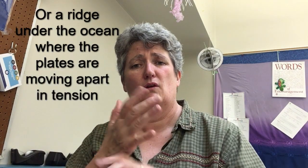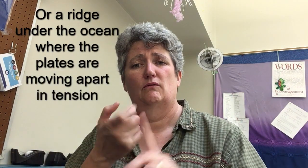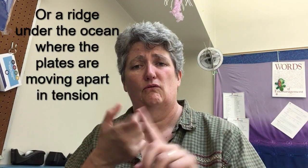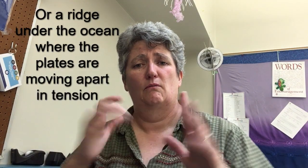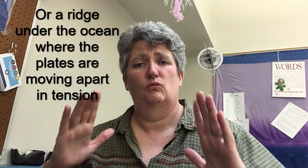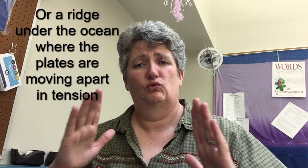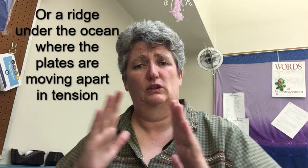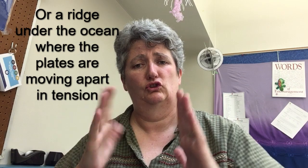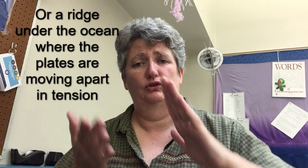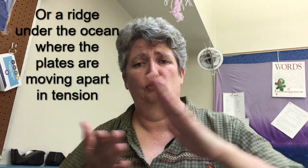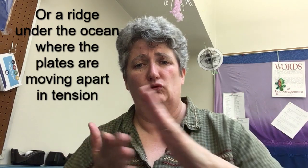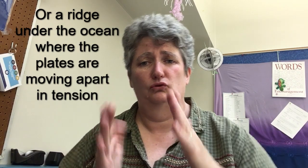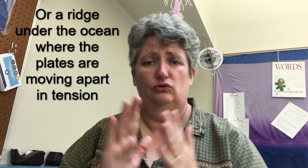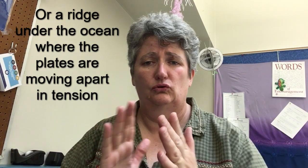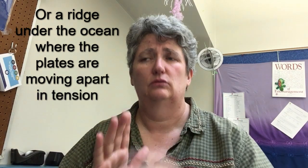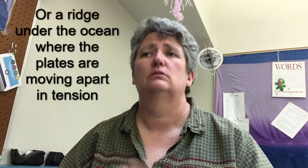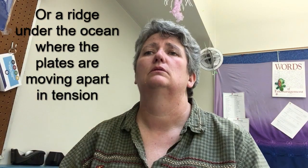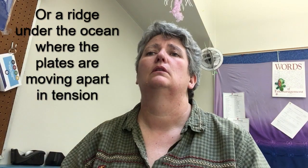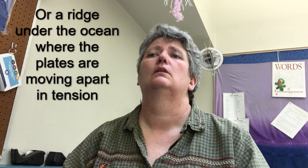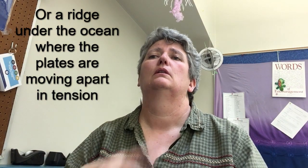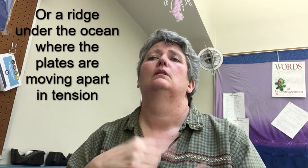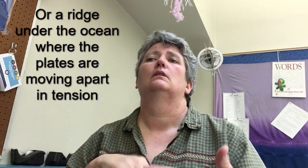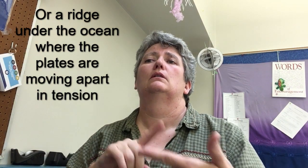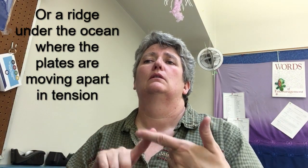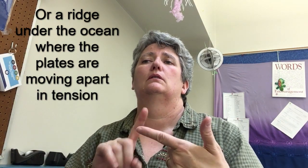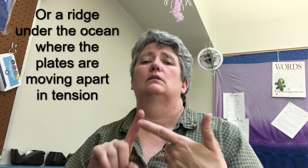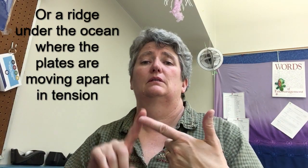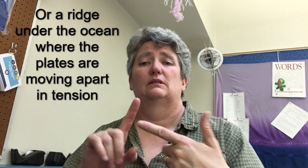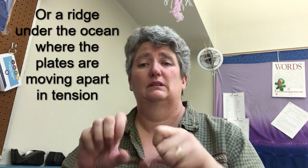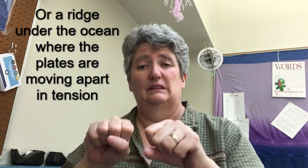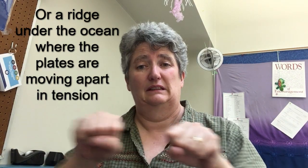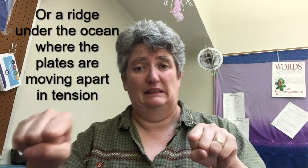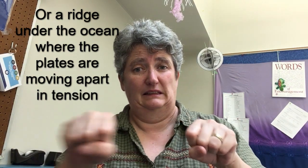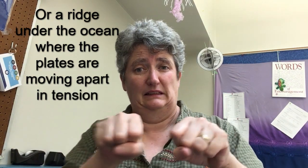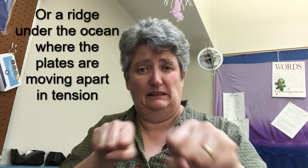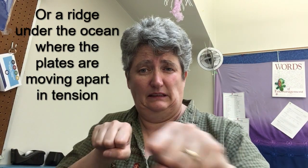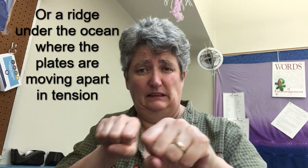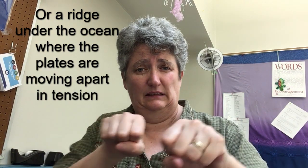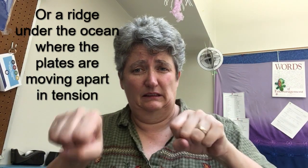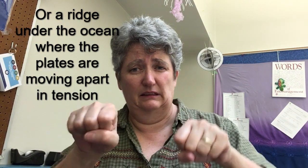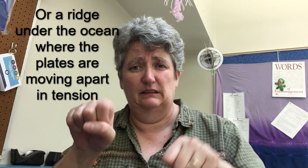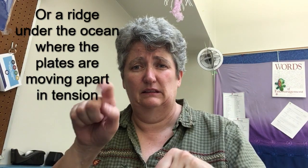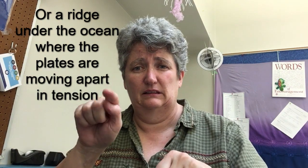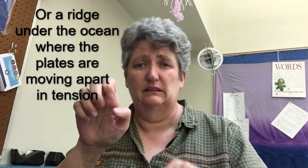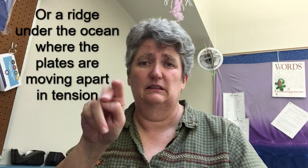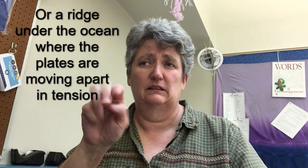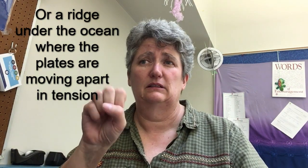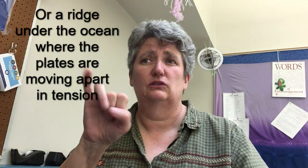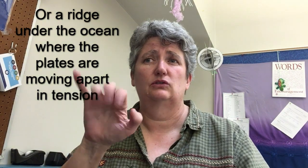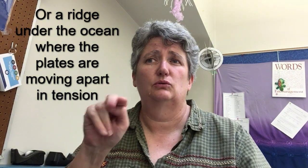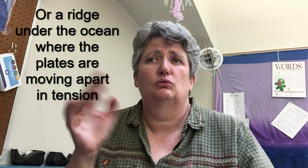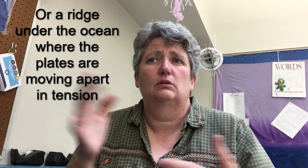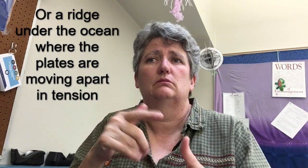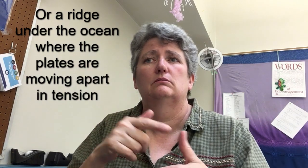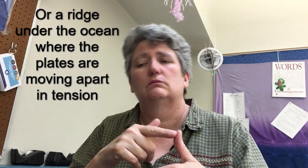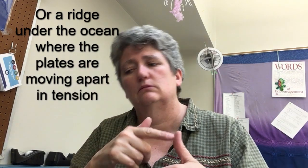So those three, compression, happen from compression. Okay, what about tension?